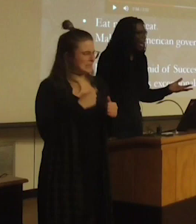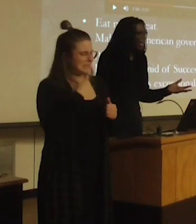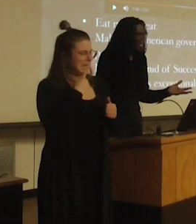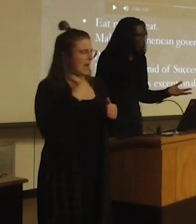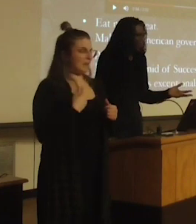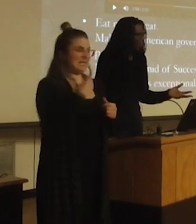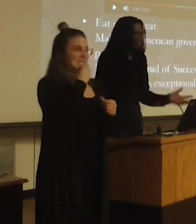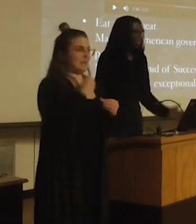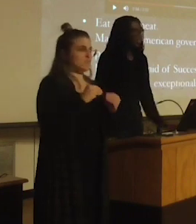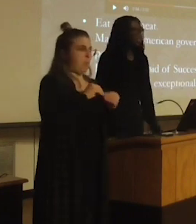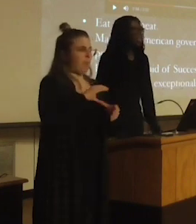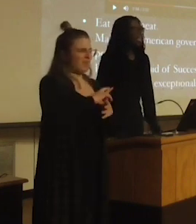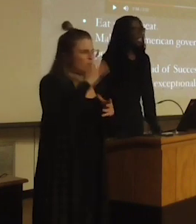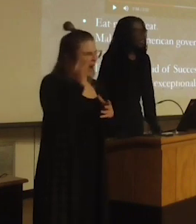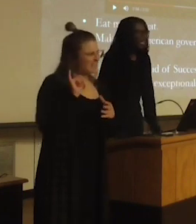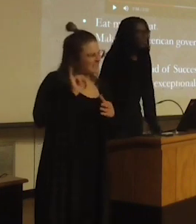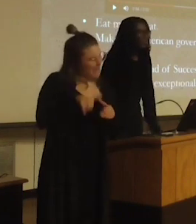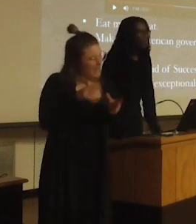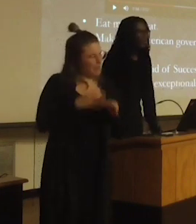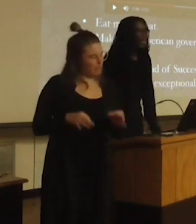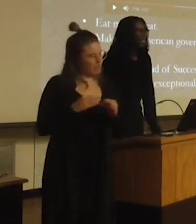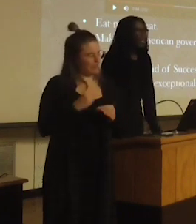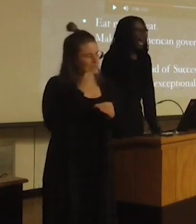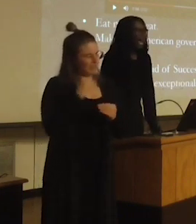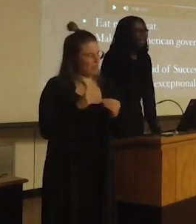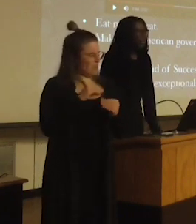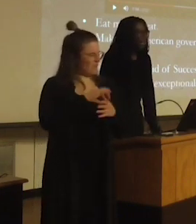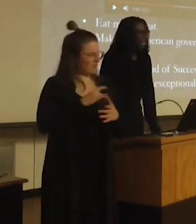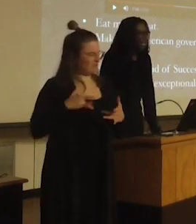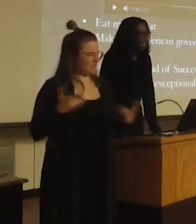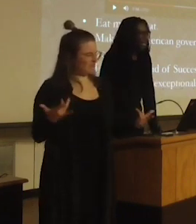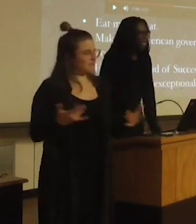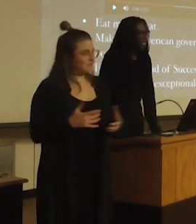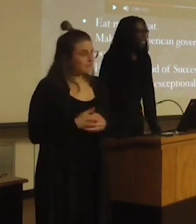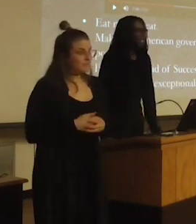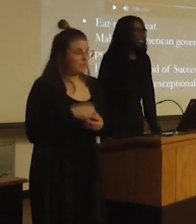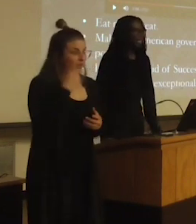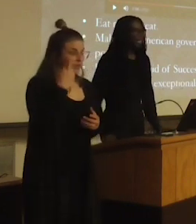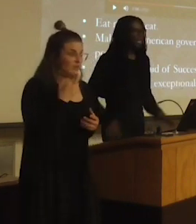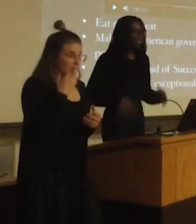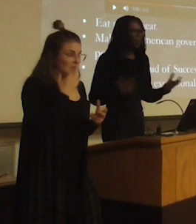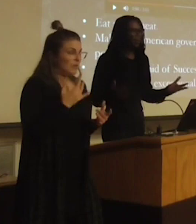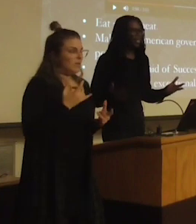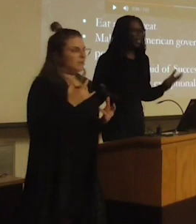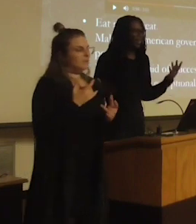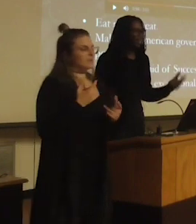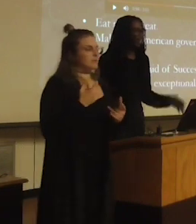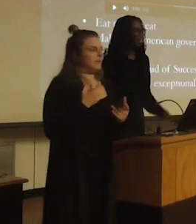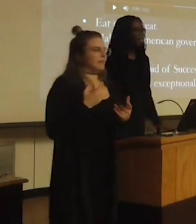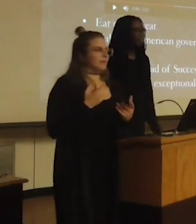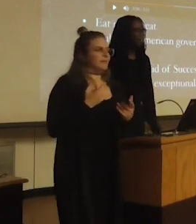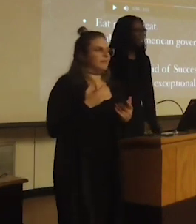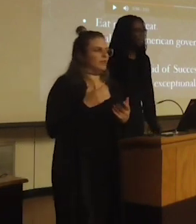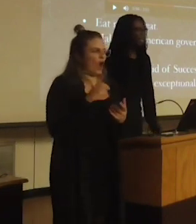meat? Why is it important to her to eat more meat? And the reason is, this is like a dog whistle, if I can say dog whistle, I'm not